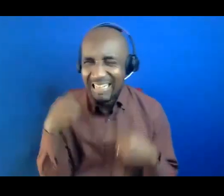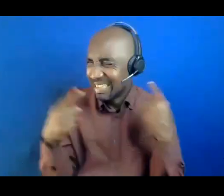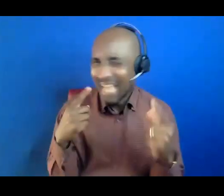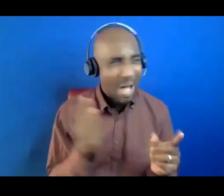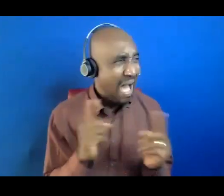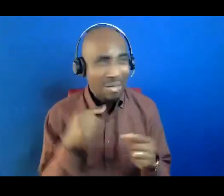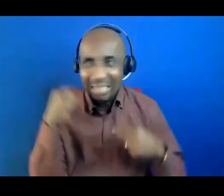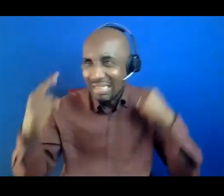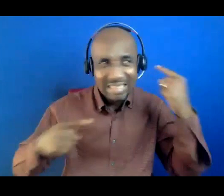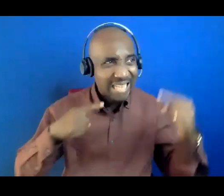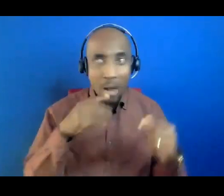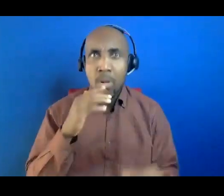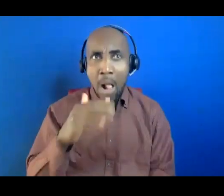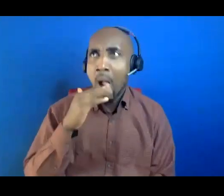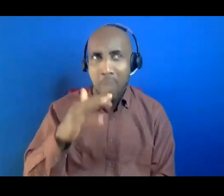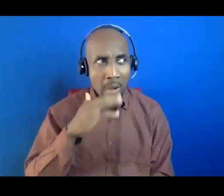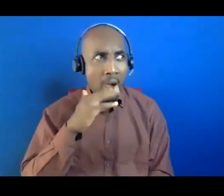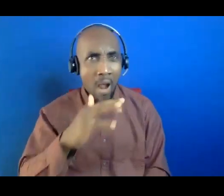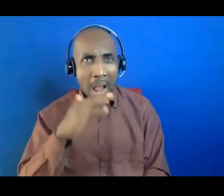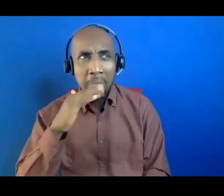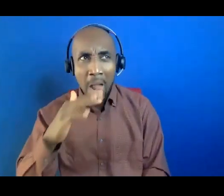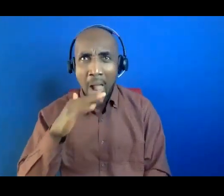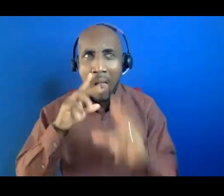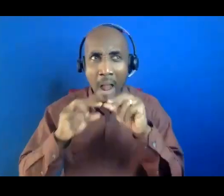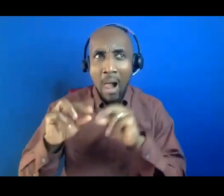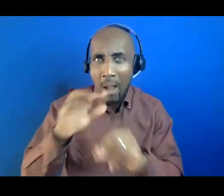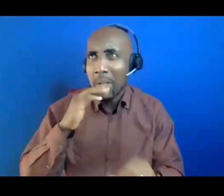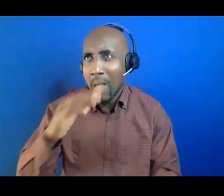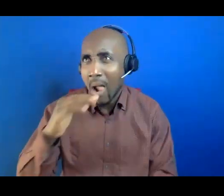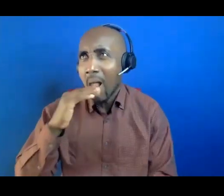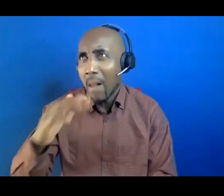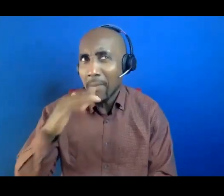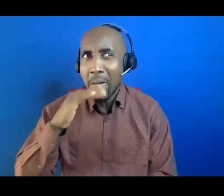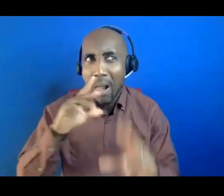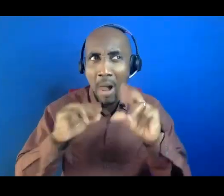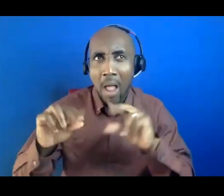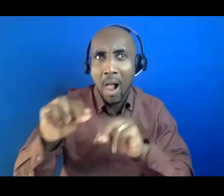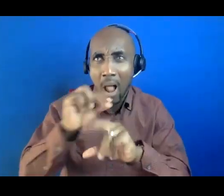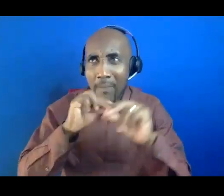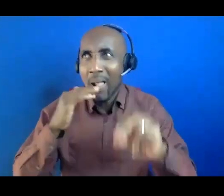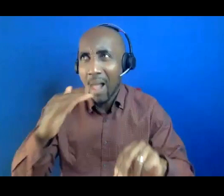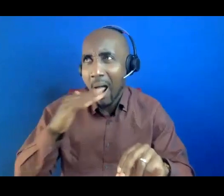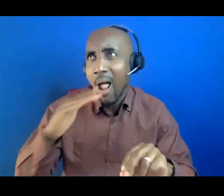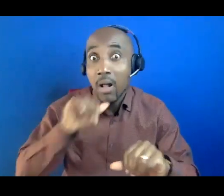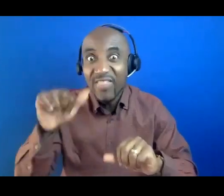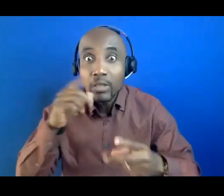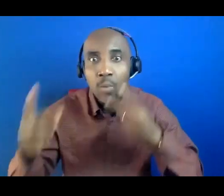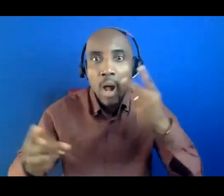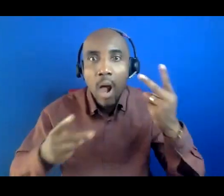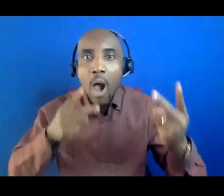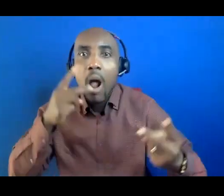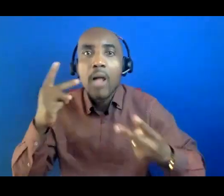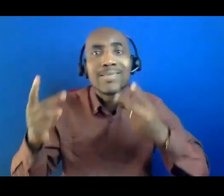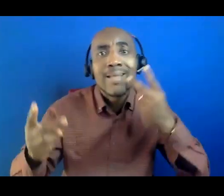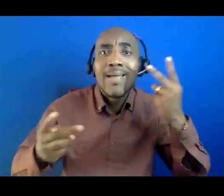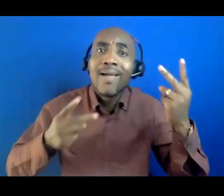lots of sounds. But she would pray in tongues. And then she would start singing. And then she would